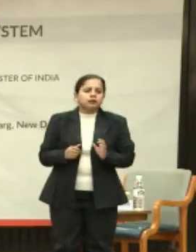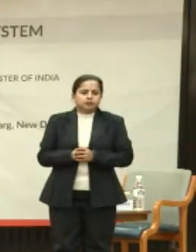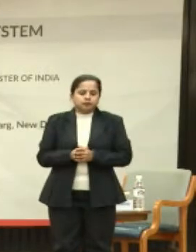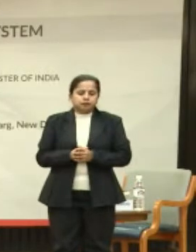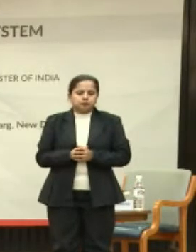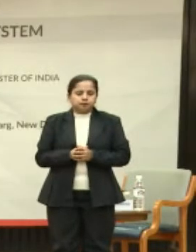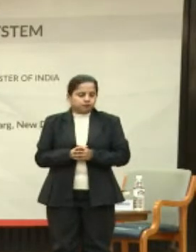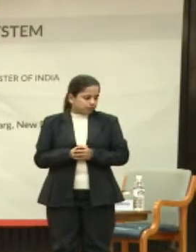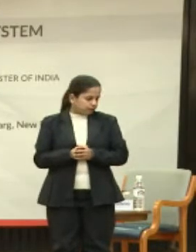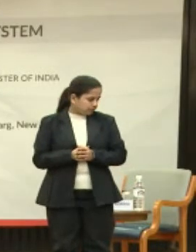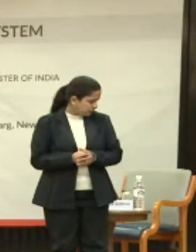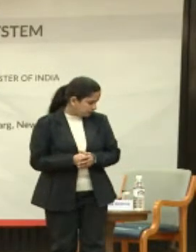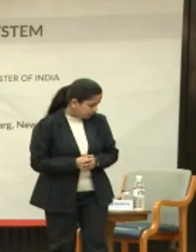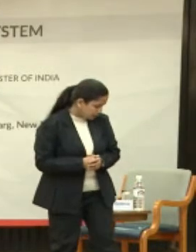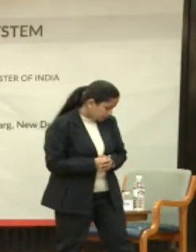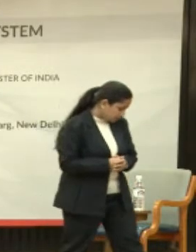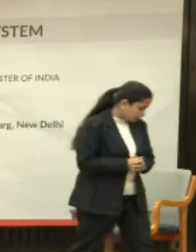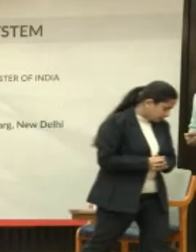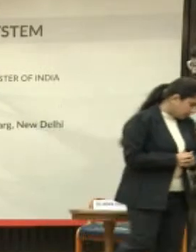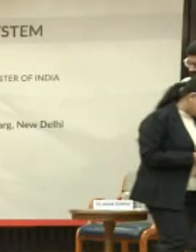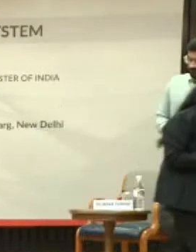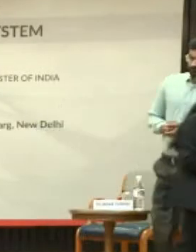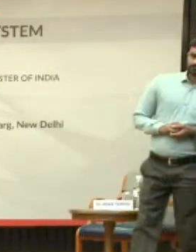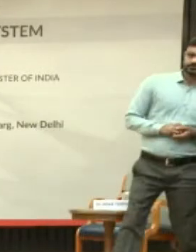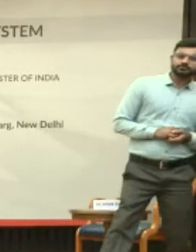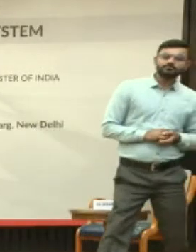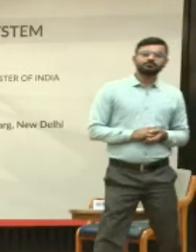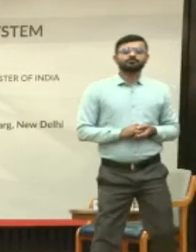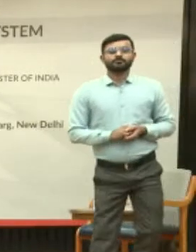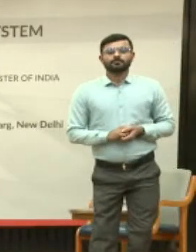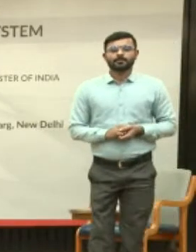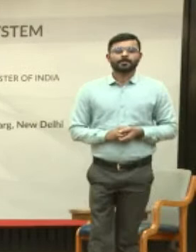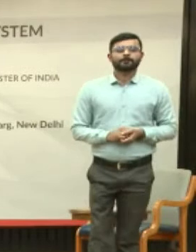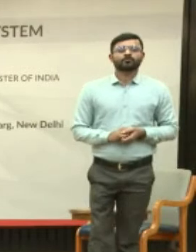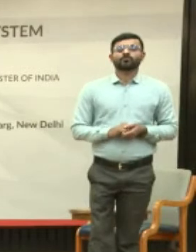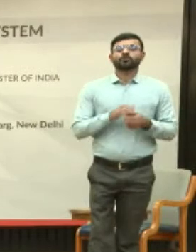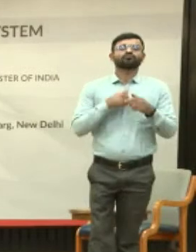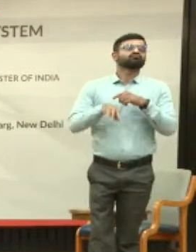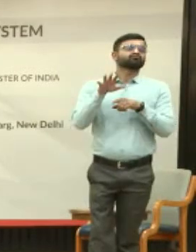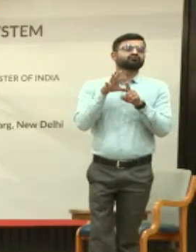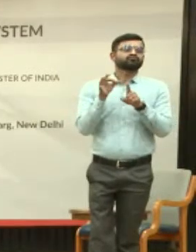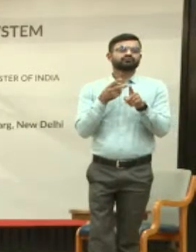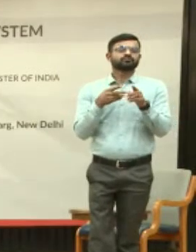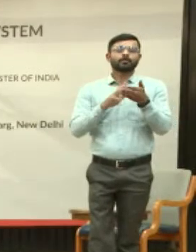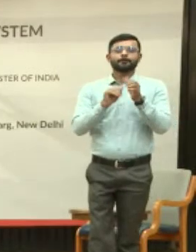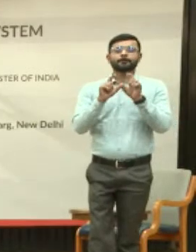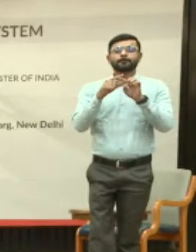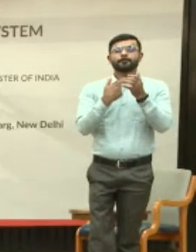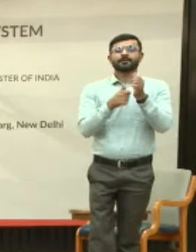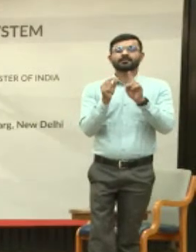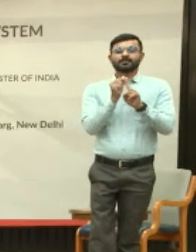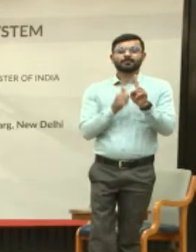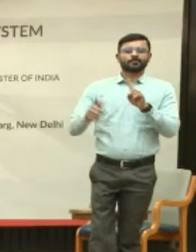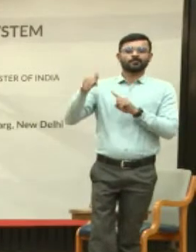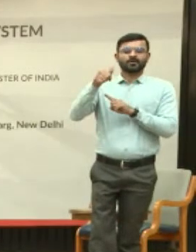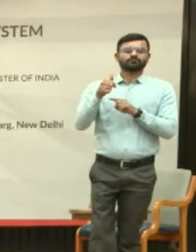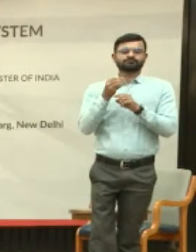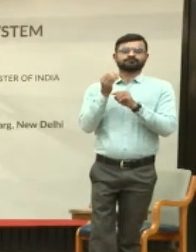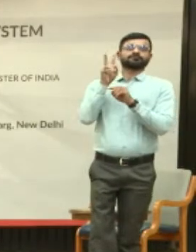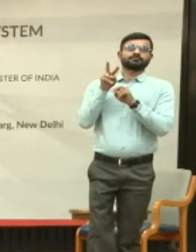So one alert official in what was then the Madras Presidency woke up.